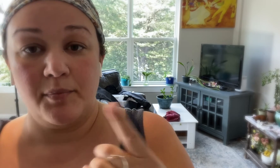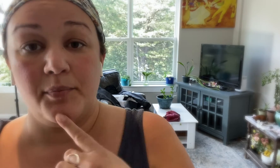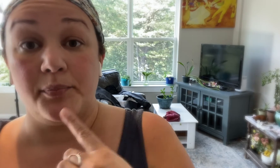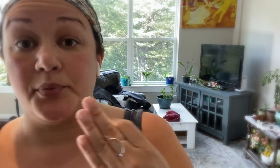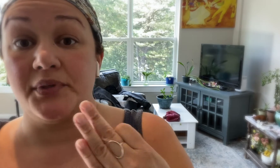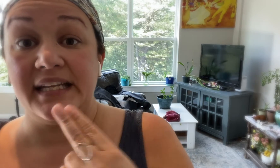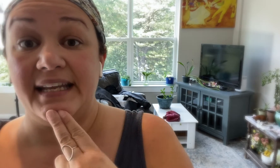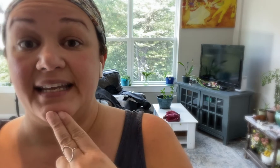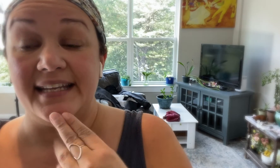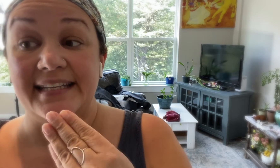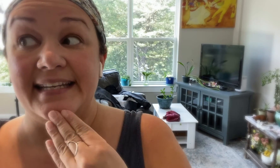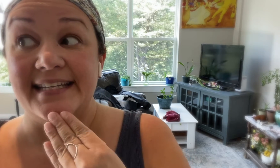porque